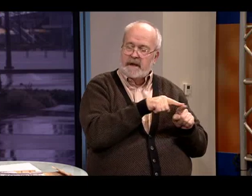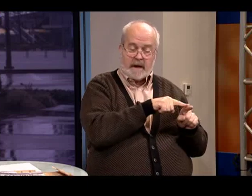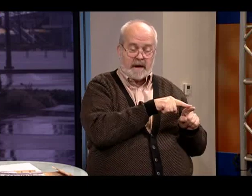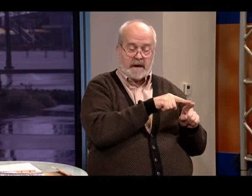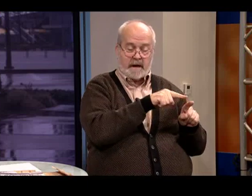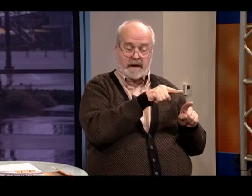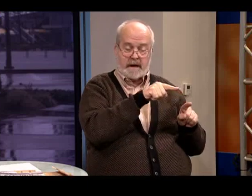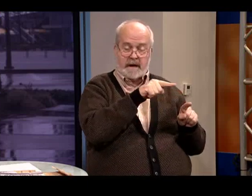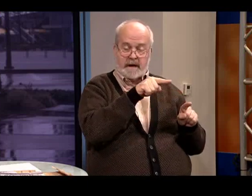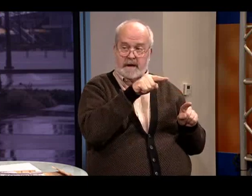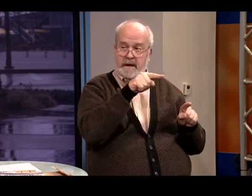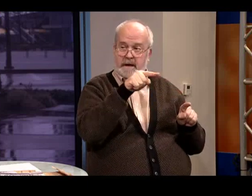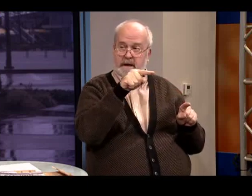back in 1970.